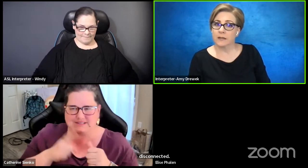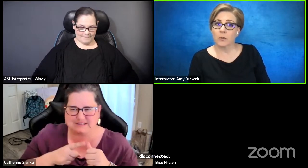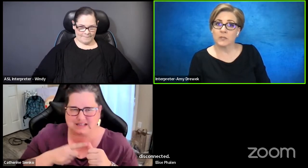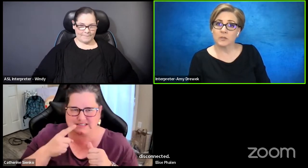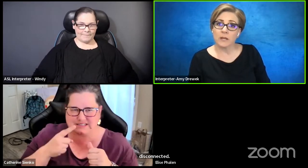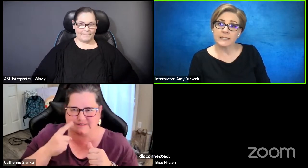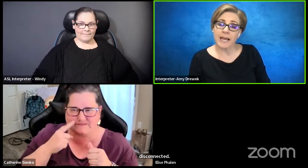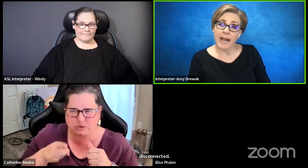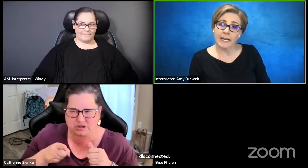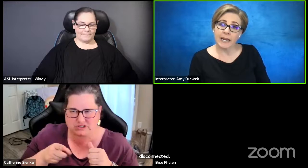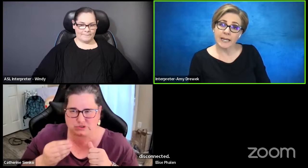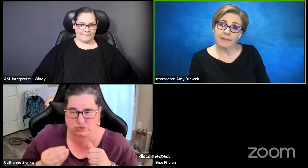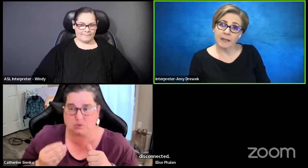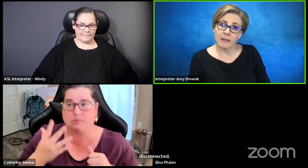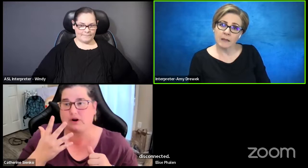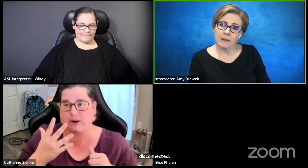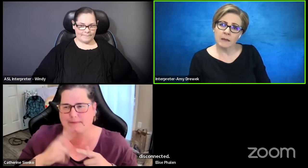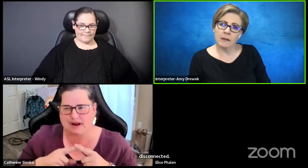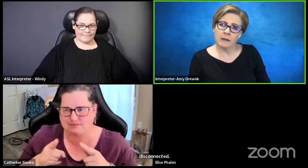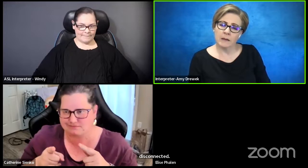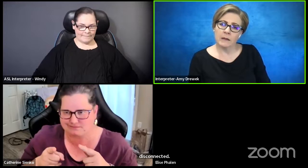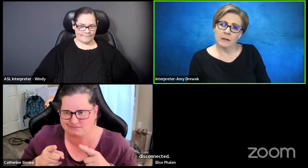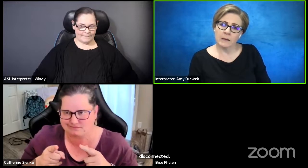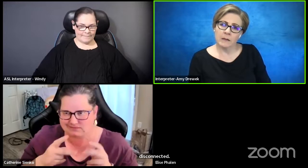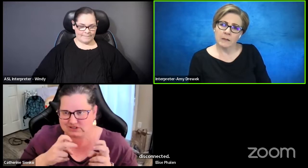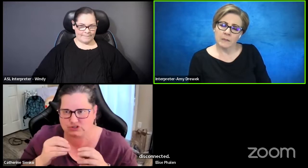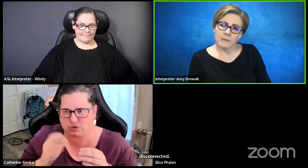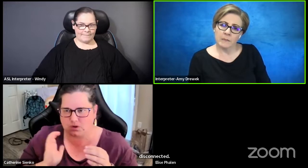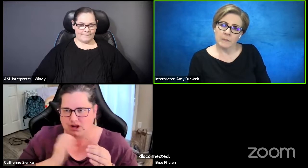Yes, this is Commissioner Sanko. Would you like to add anything?